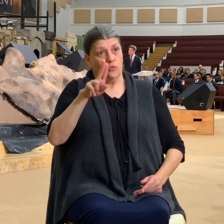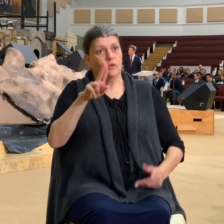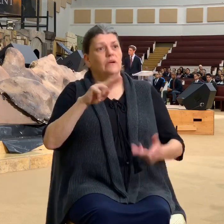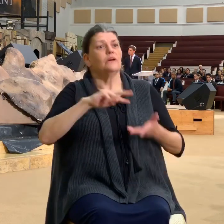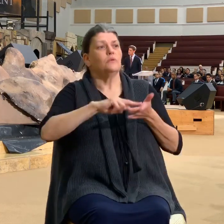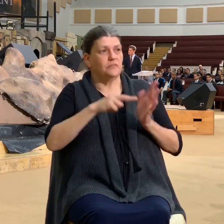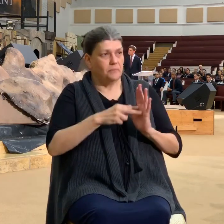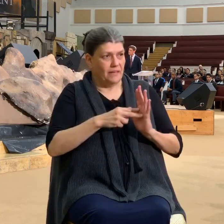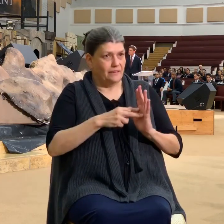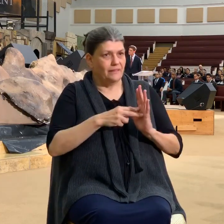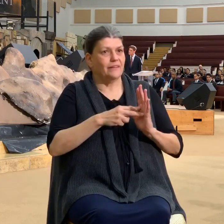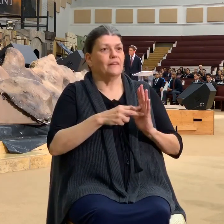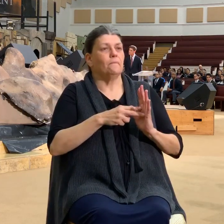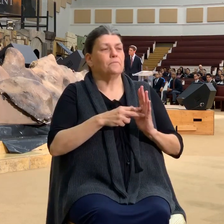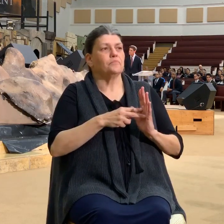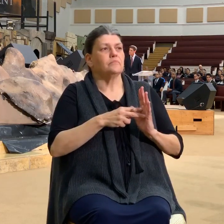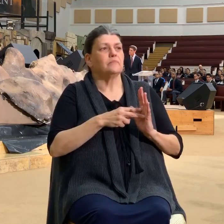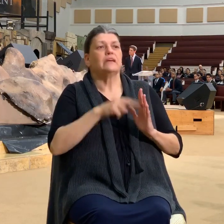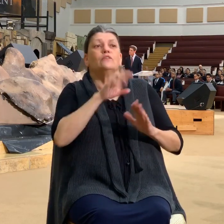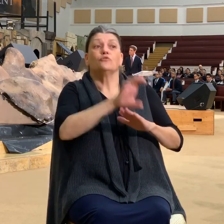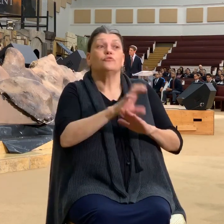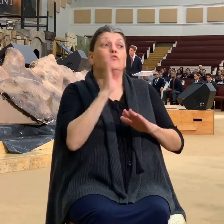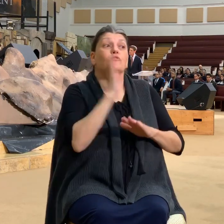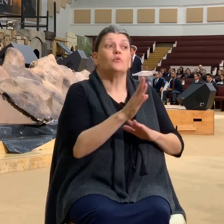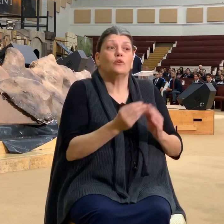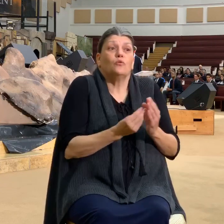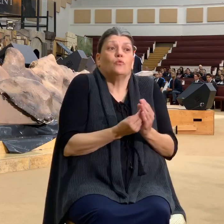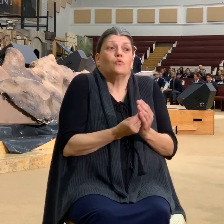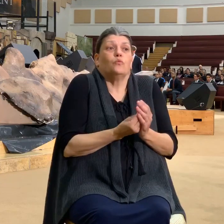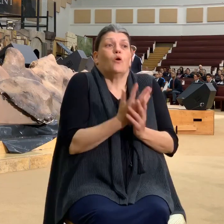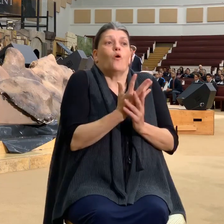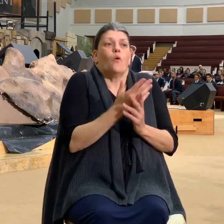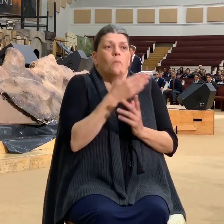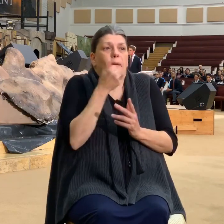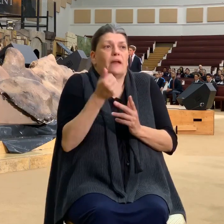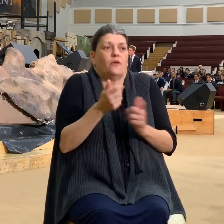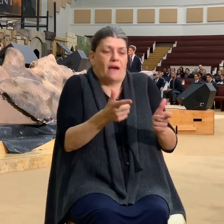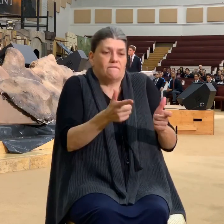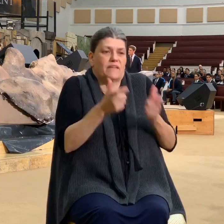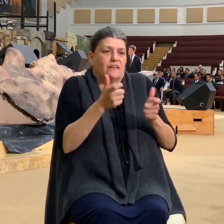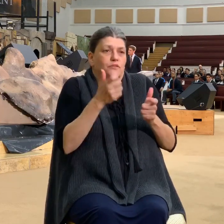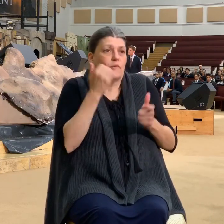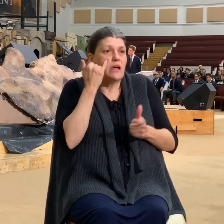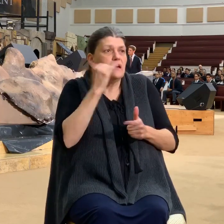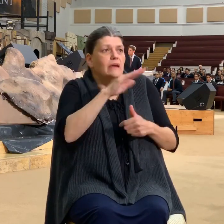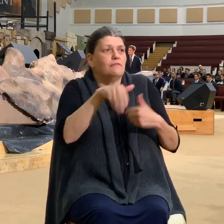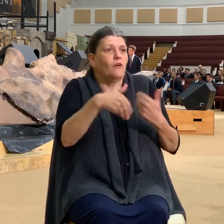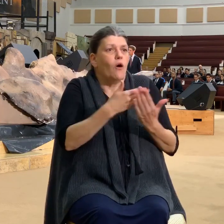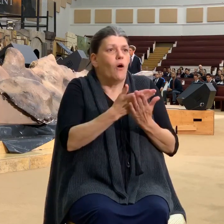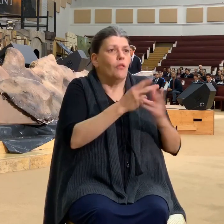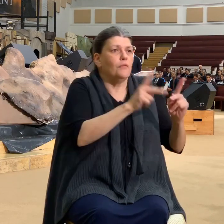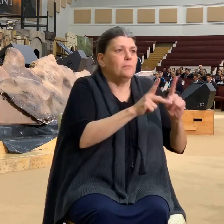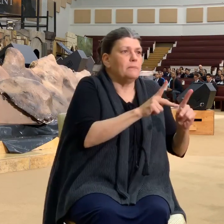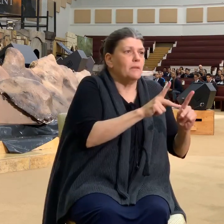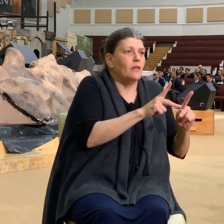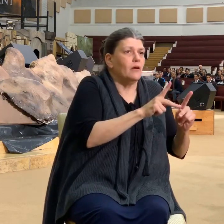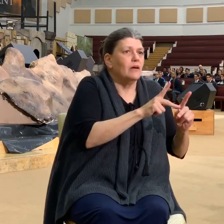was that churches will grow better and quicker if people are grouped in